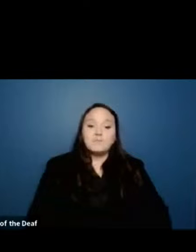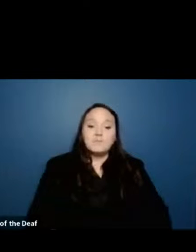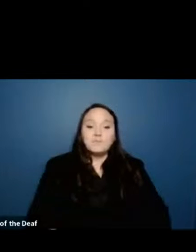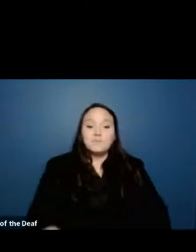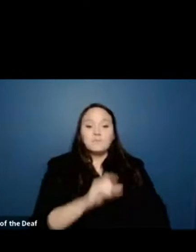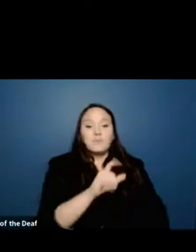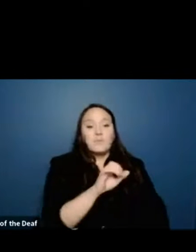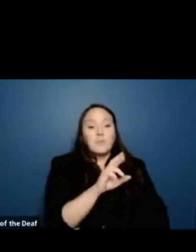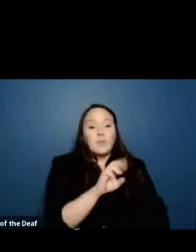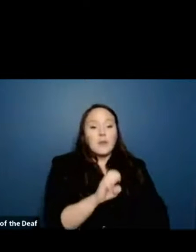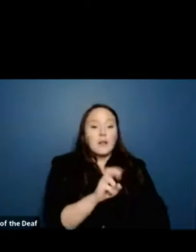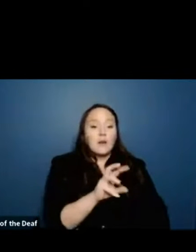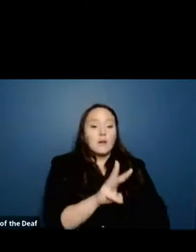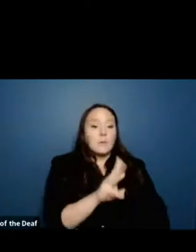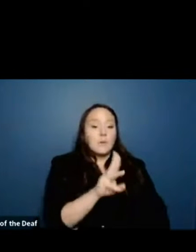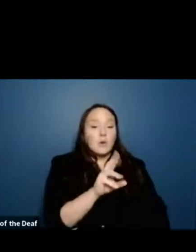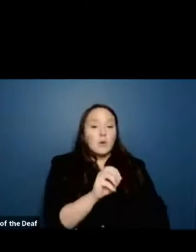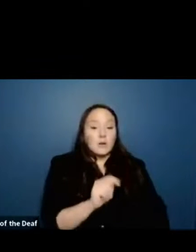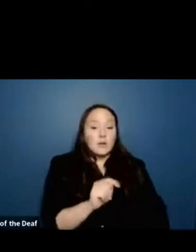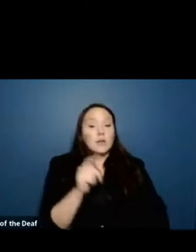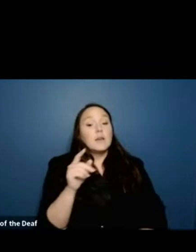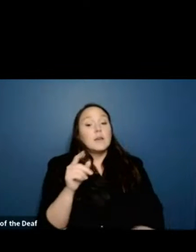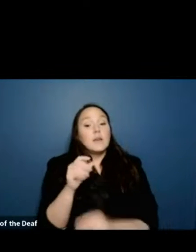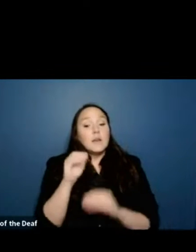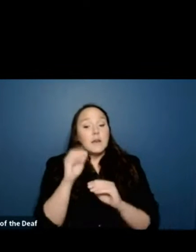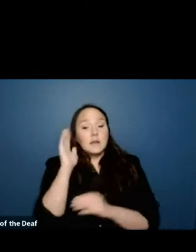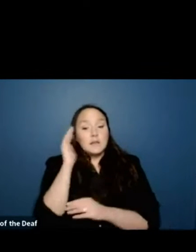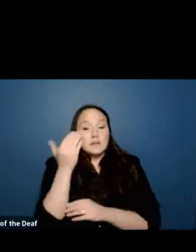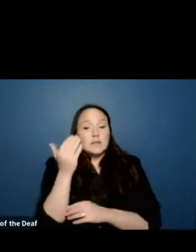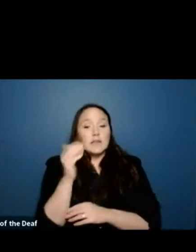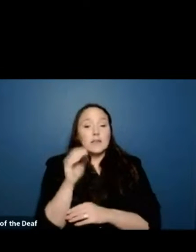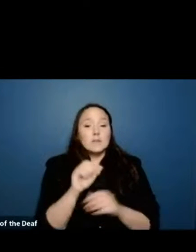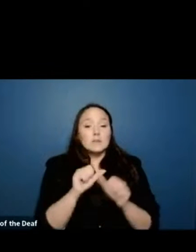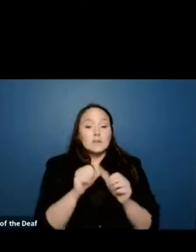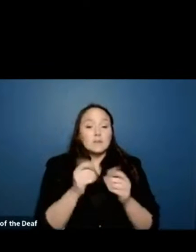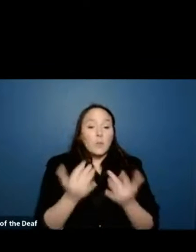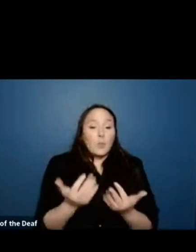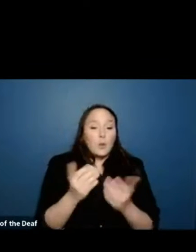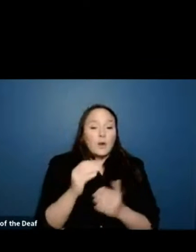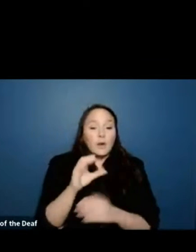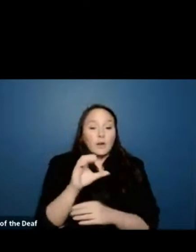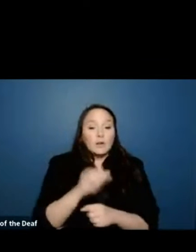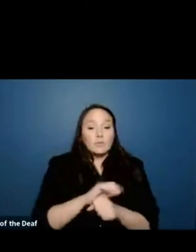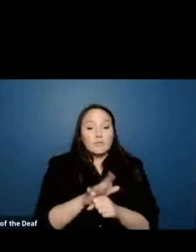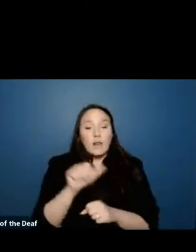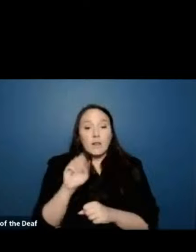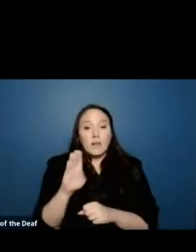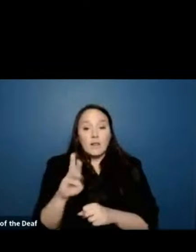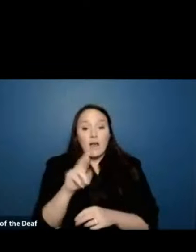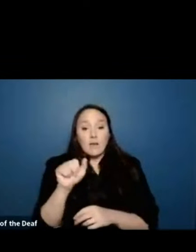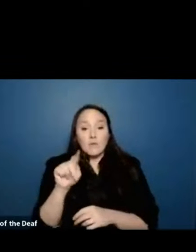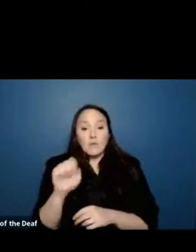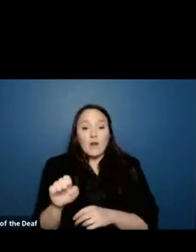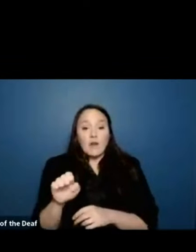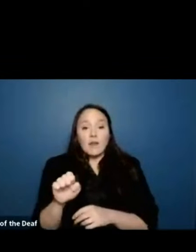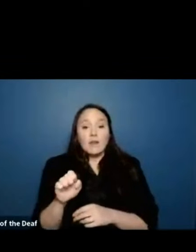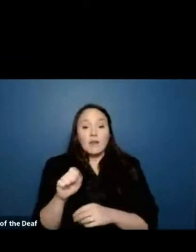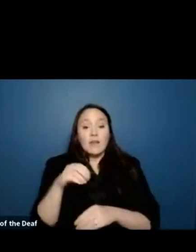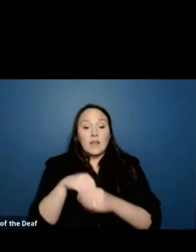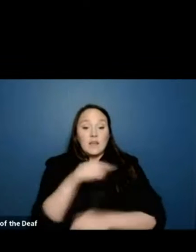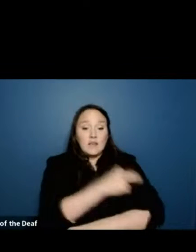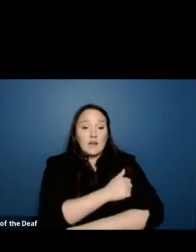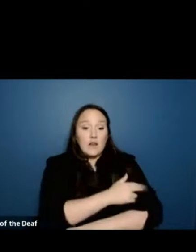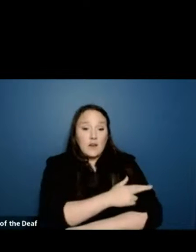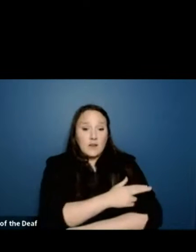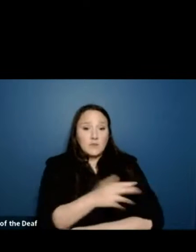From Claire from UOT, it appears that pending COVID lab rate for hospital inpatients is at the highest it's been since early December. Does